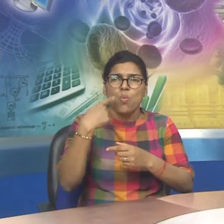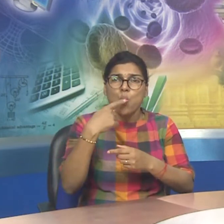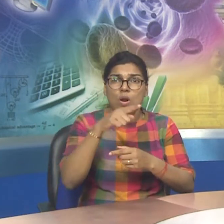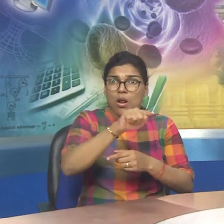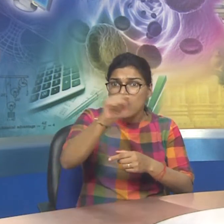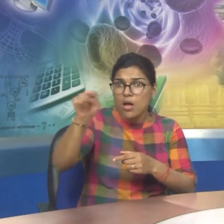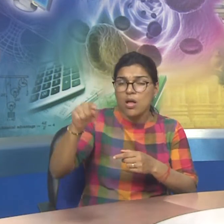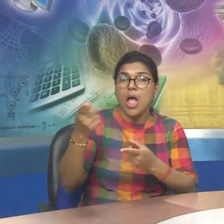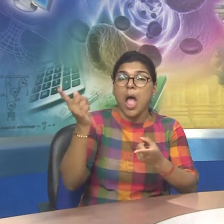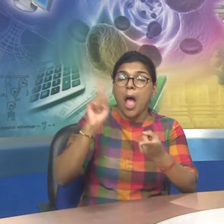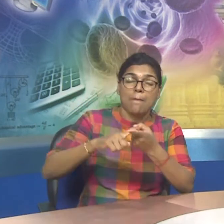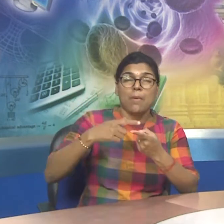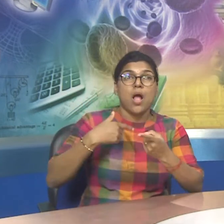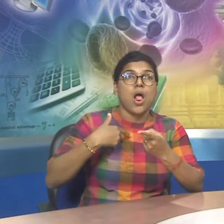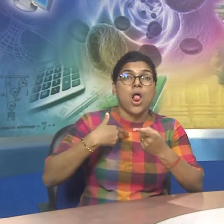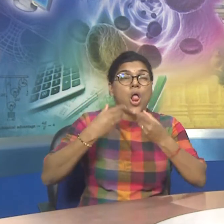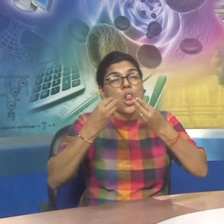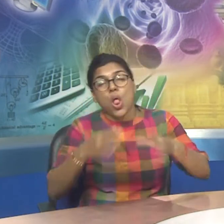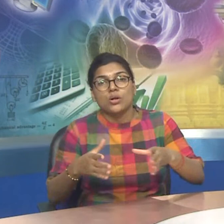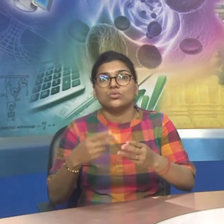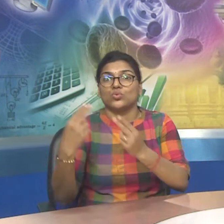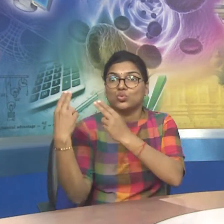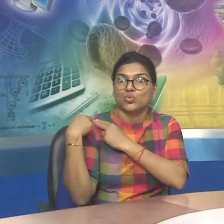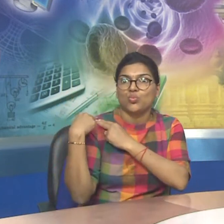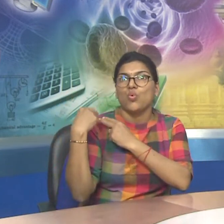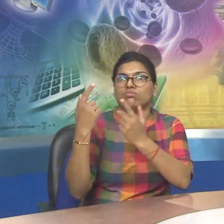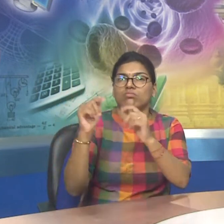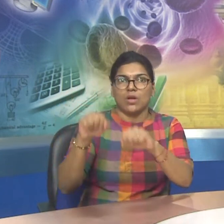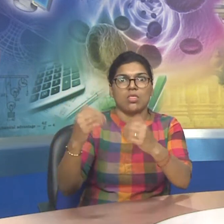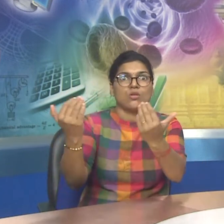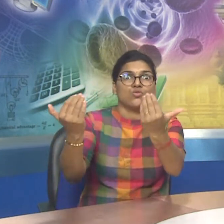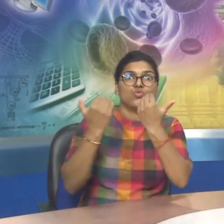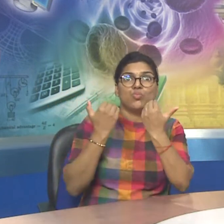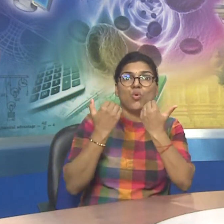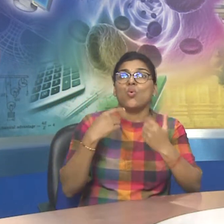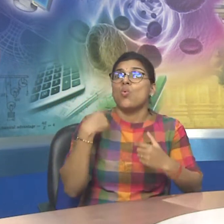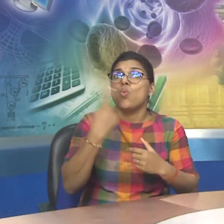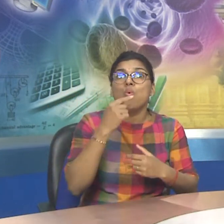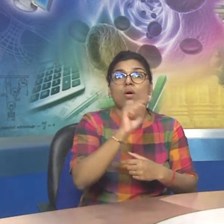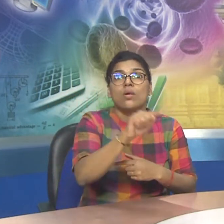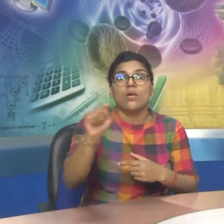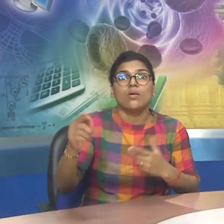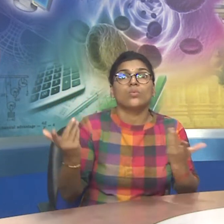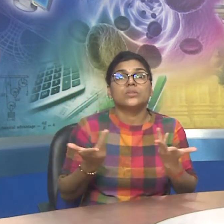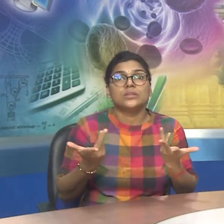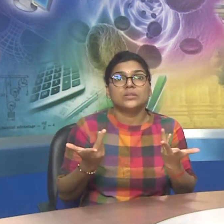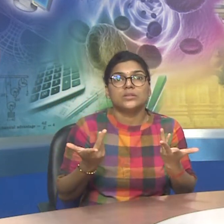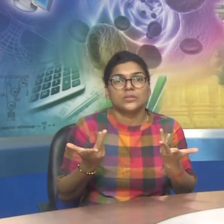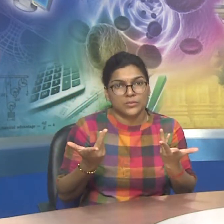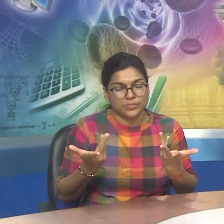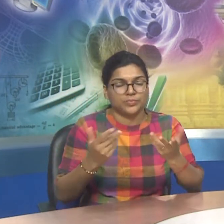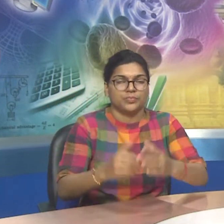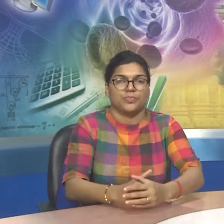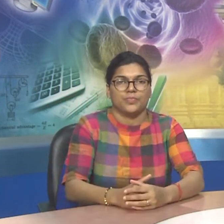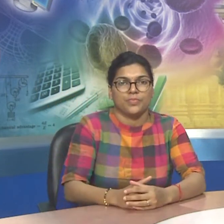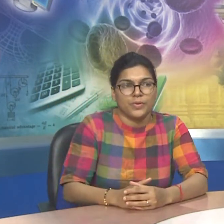Who does the child hold responsible for depriving him of this essential